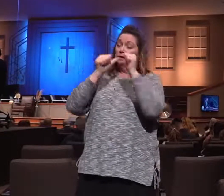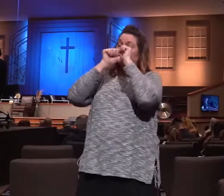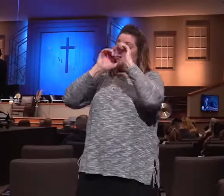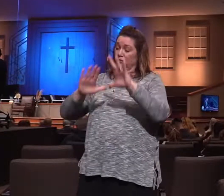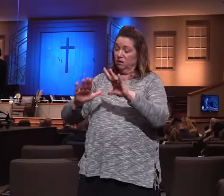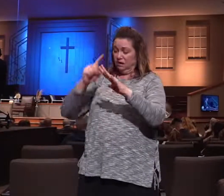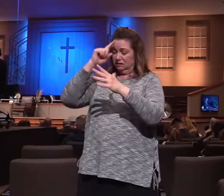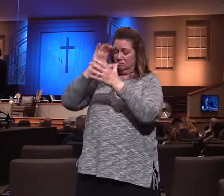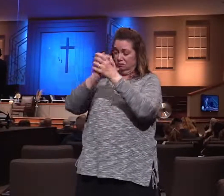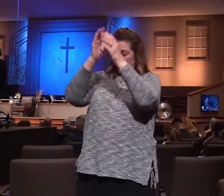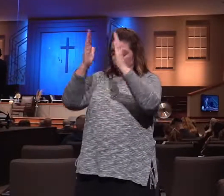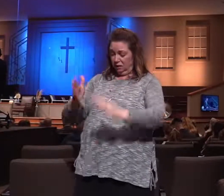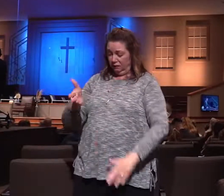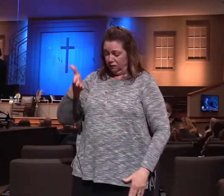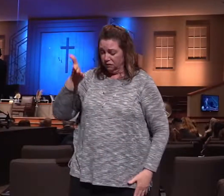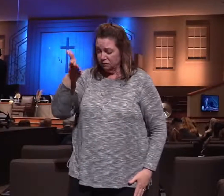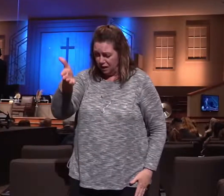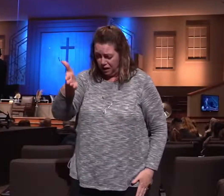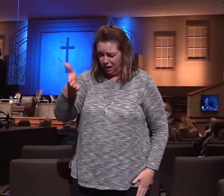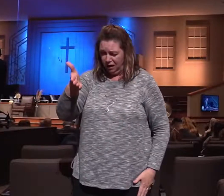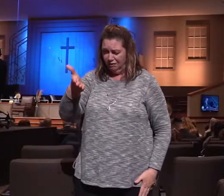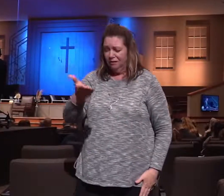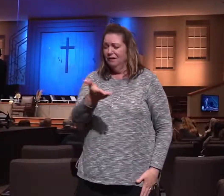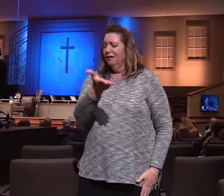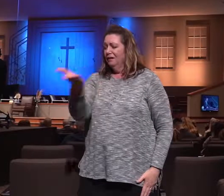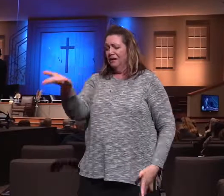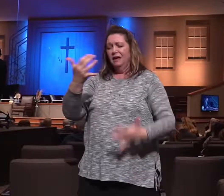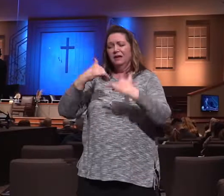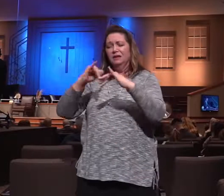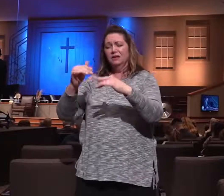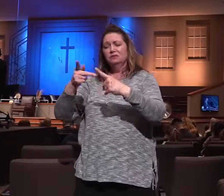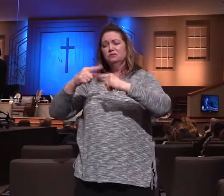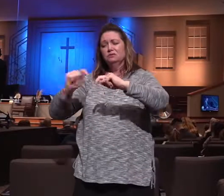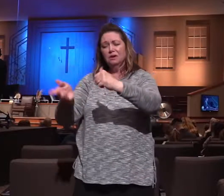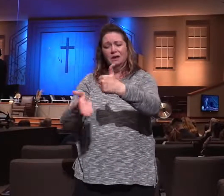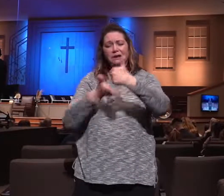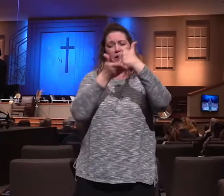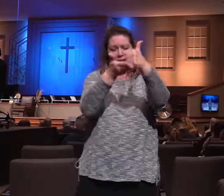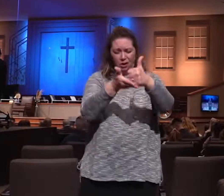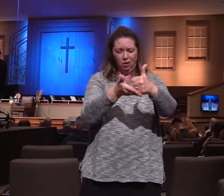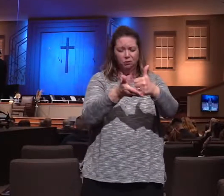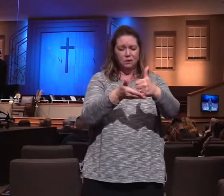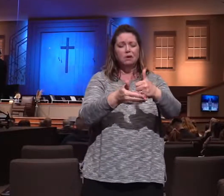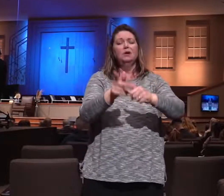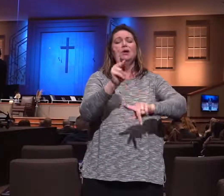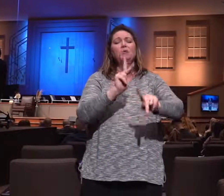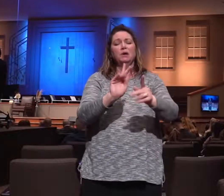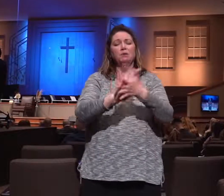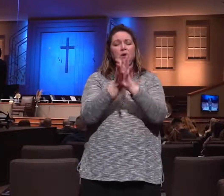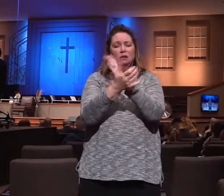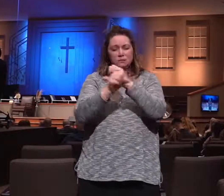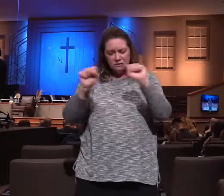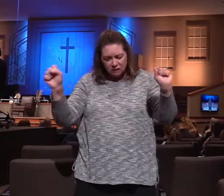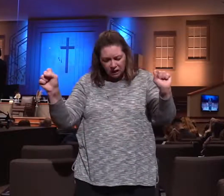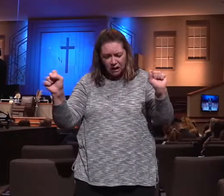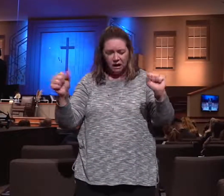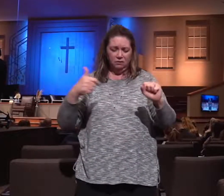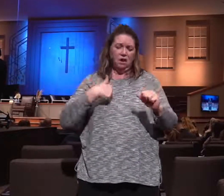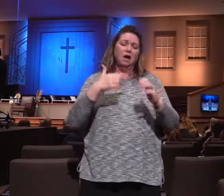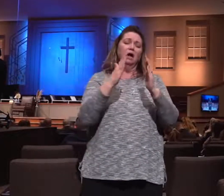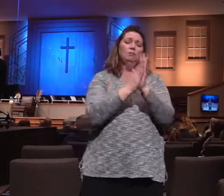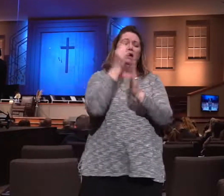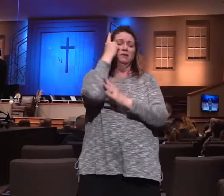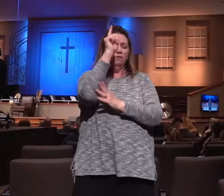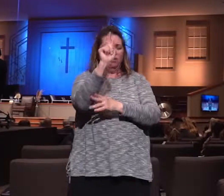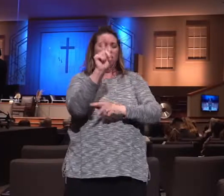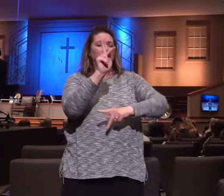point others to you, and Lord, many missionaries in the other countries where the Ukrainians are fleeing to, I pray, God, that